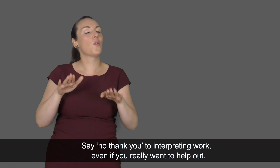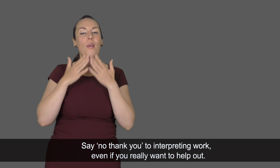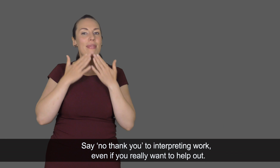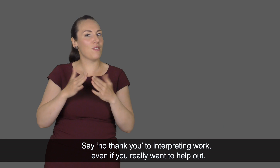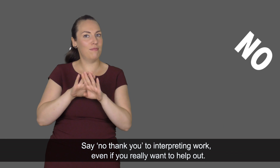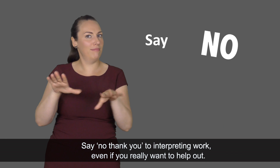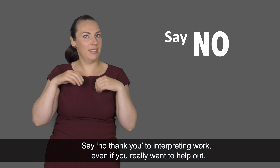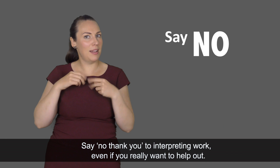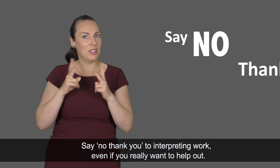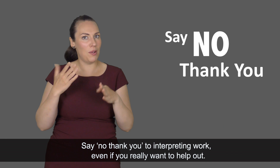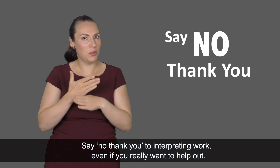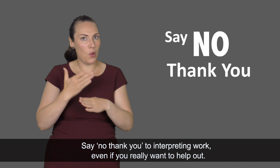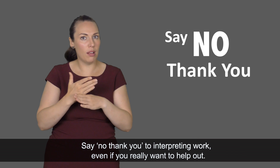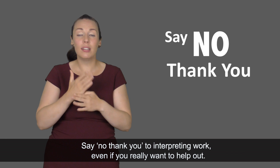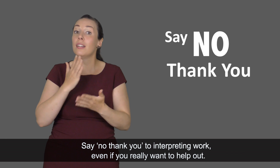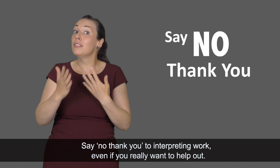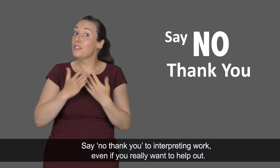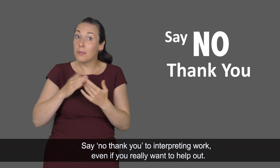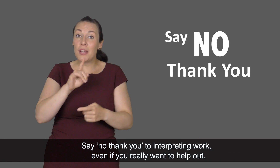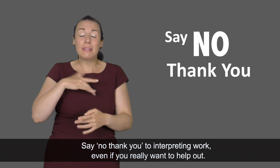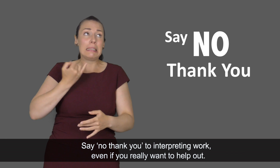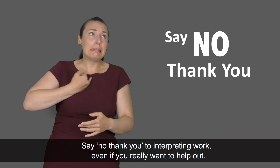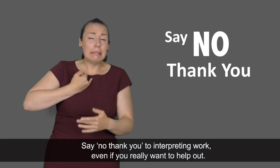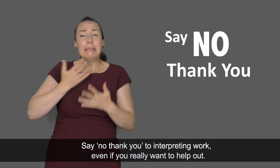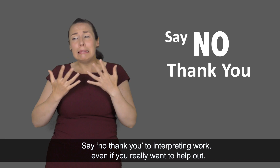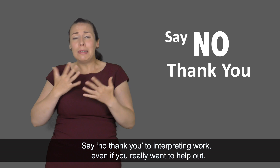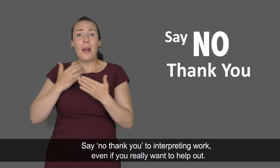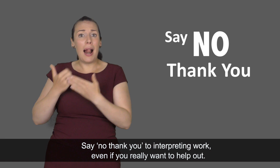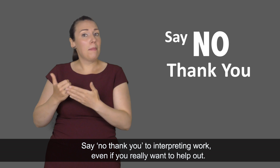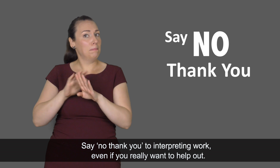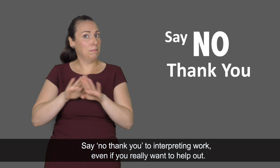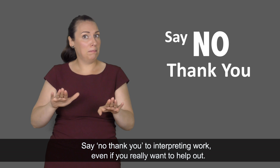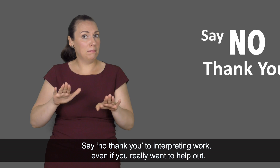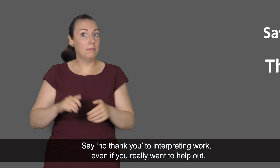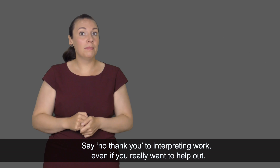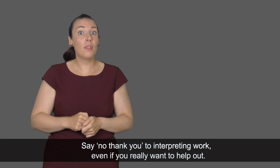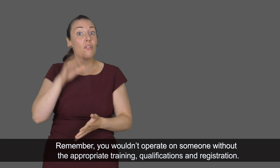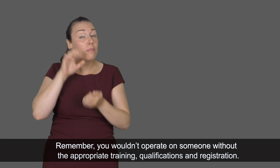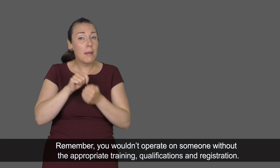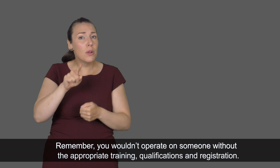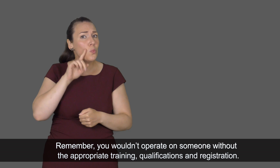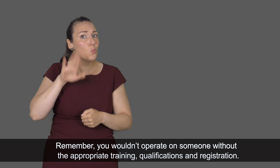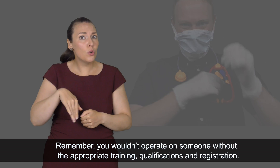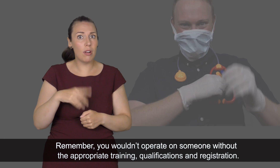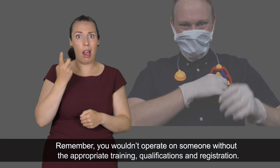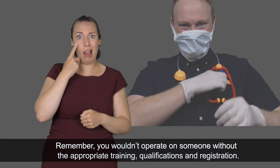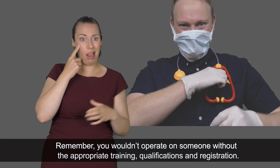Say no thank you to interpreting work, even if you really want to help out. Remember, you